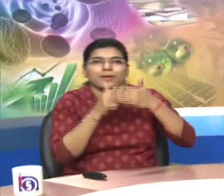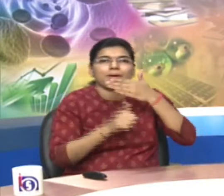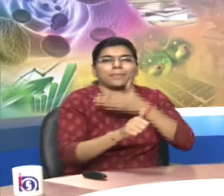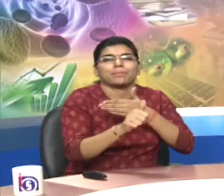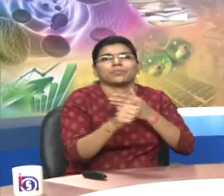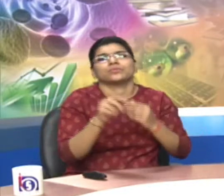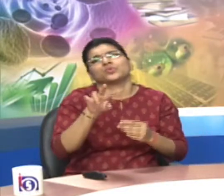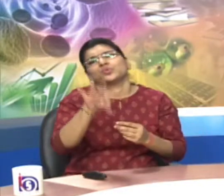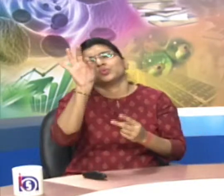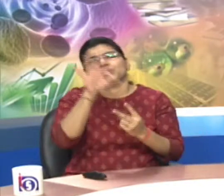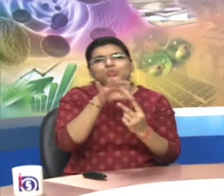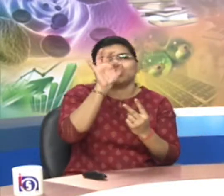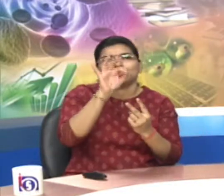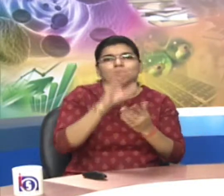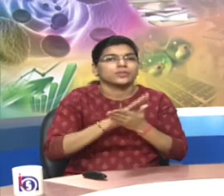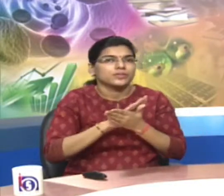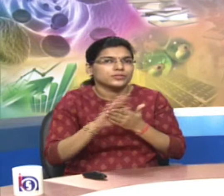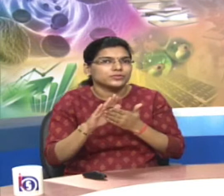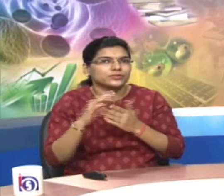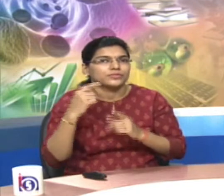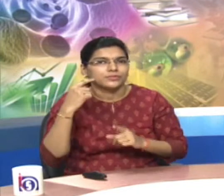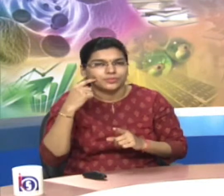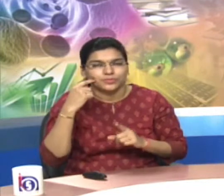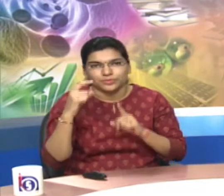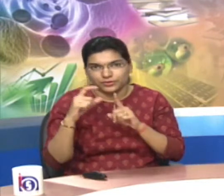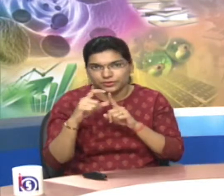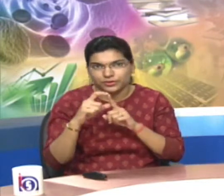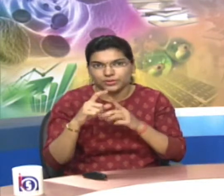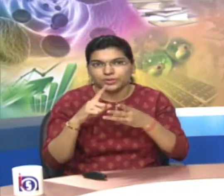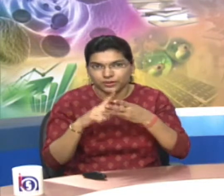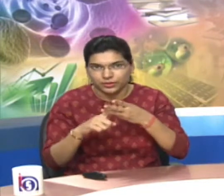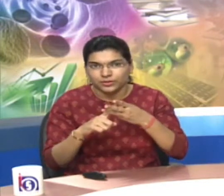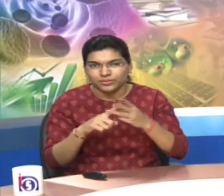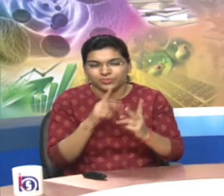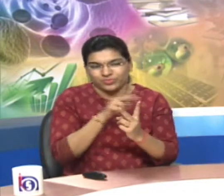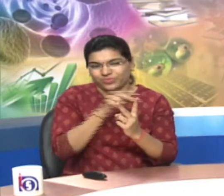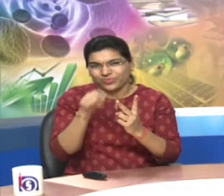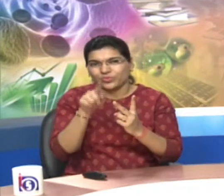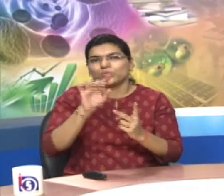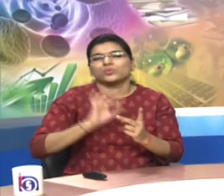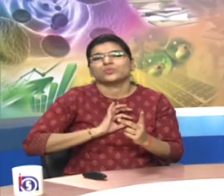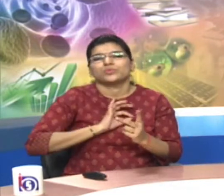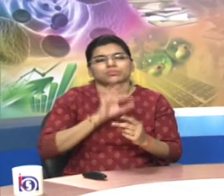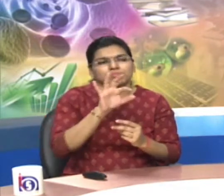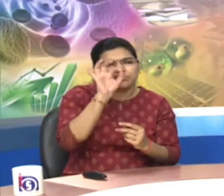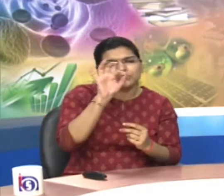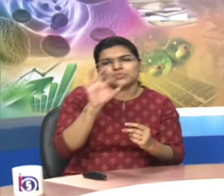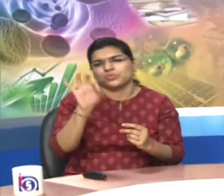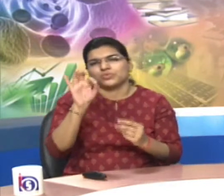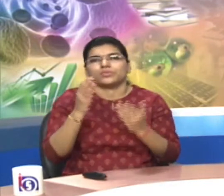you to protect your data. So, protecting and unprotecting is your